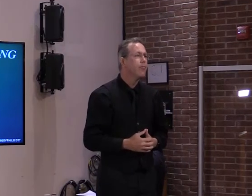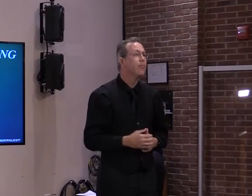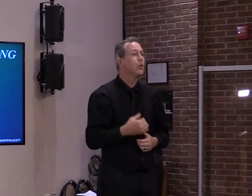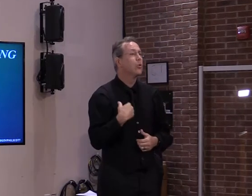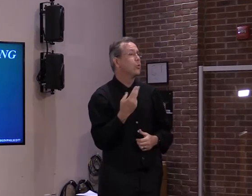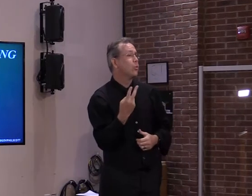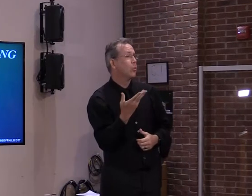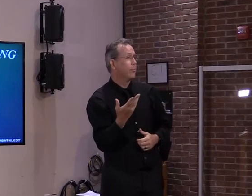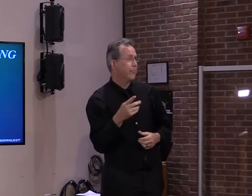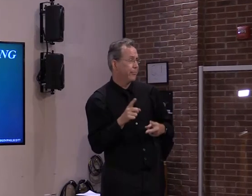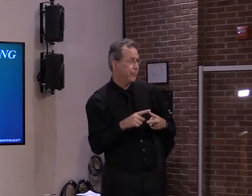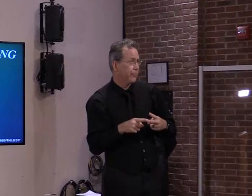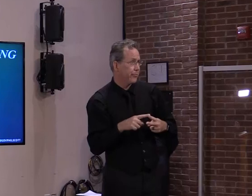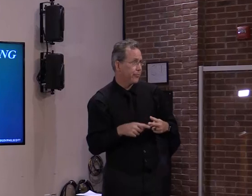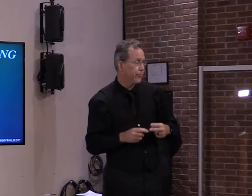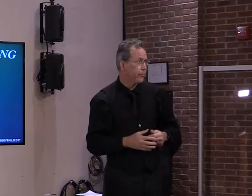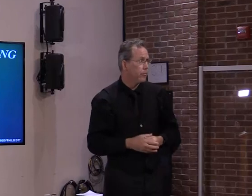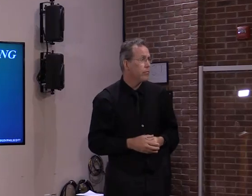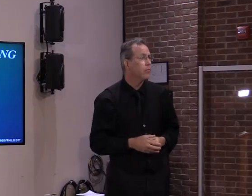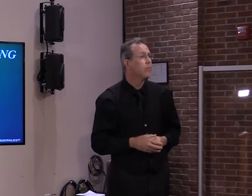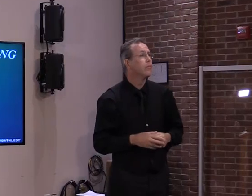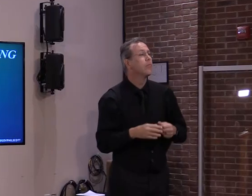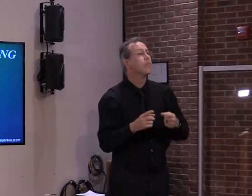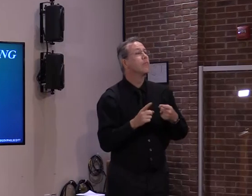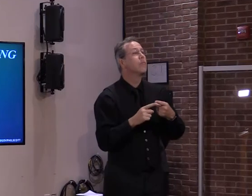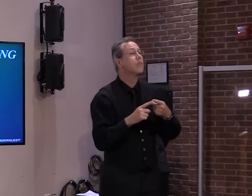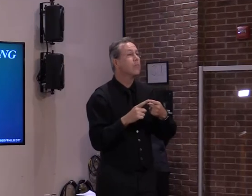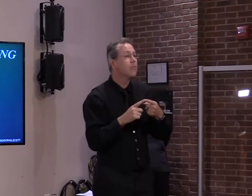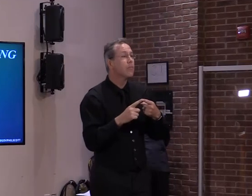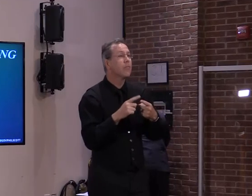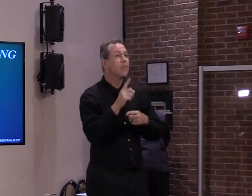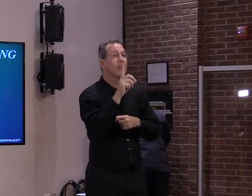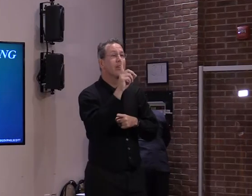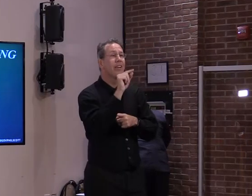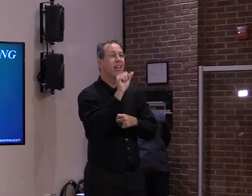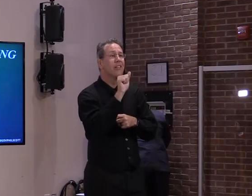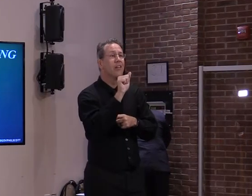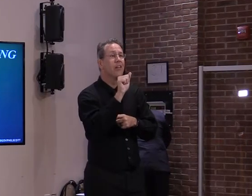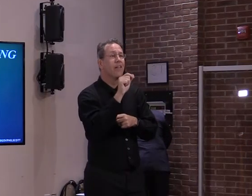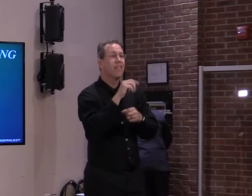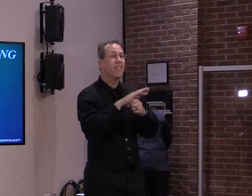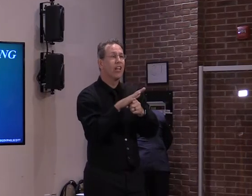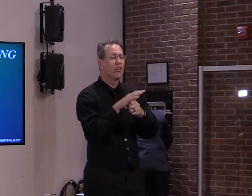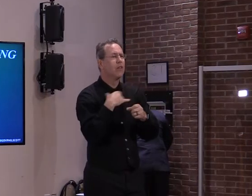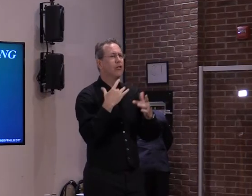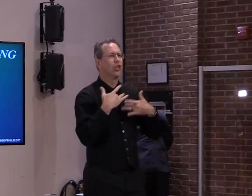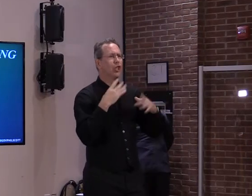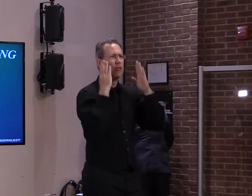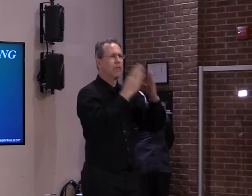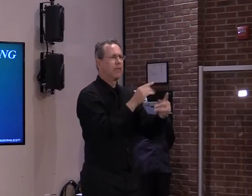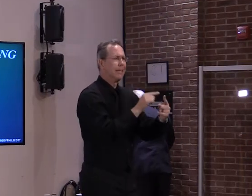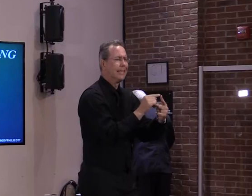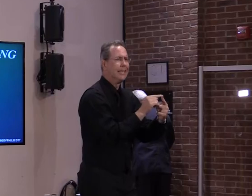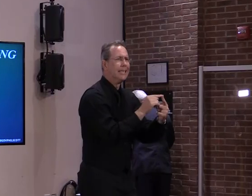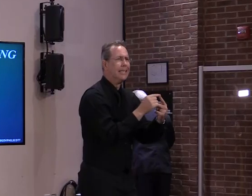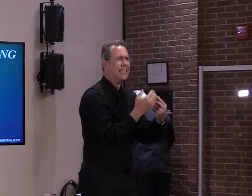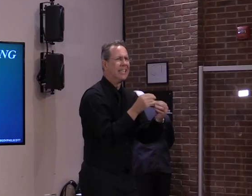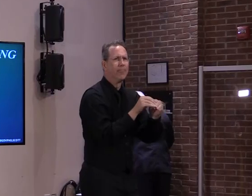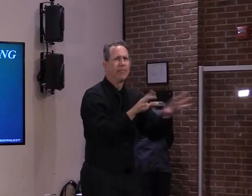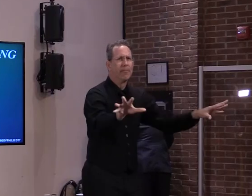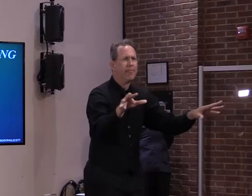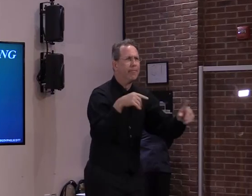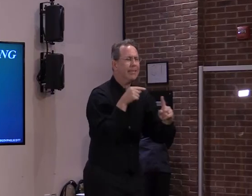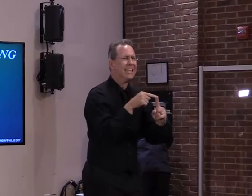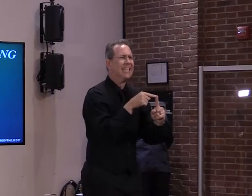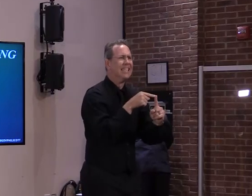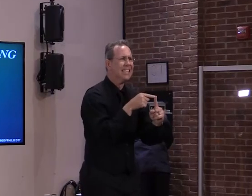rapid progression of the Delta variant, meaning it will be more transmissible, and it will be transmissible among unvaccinated